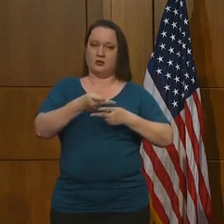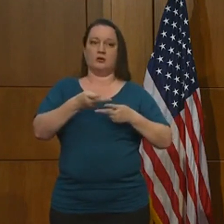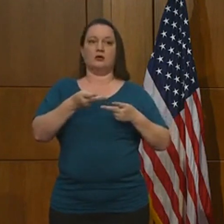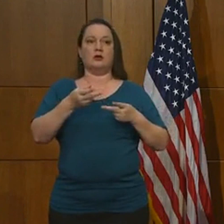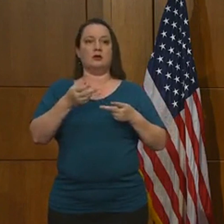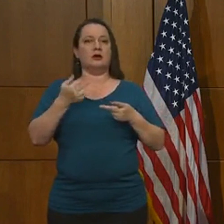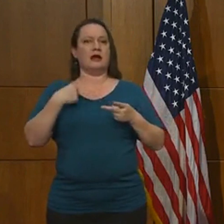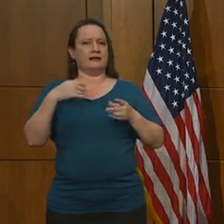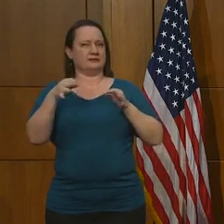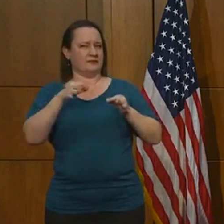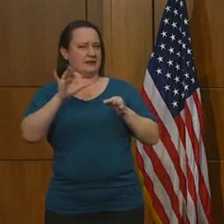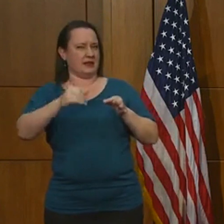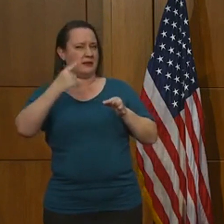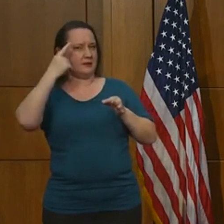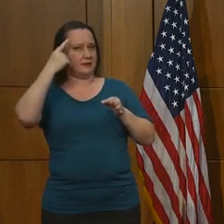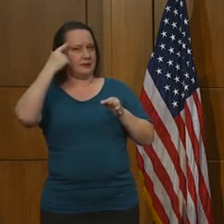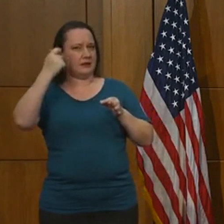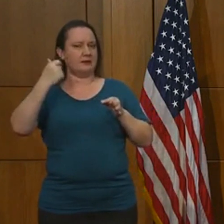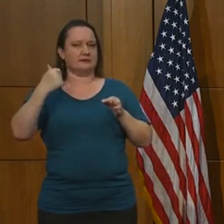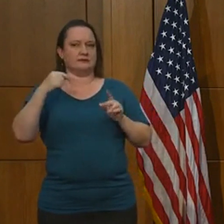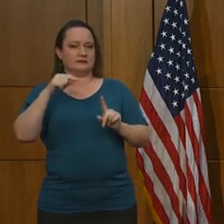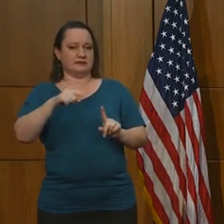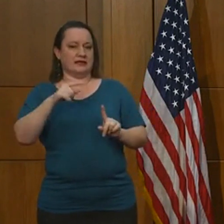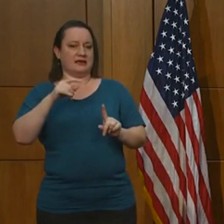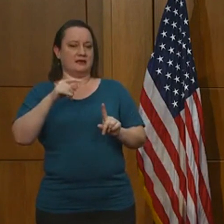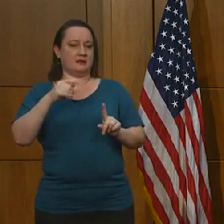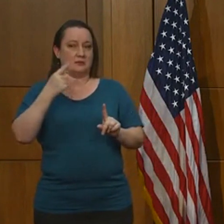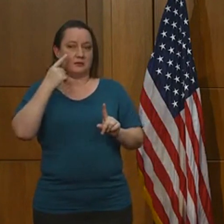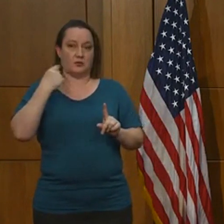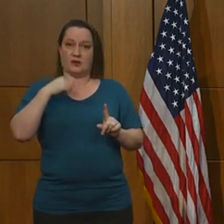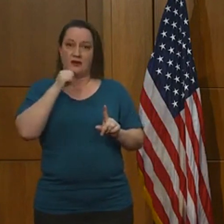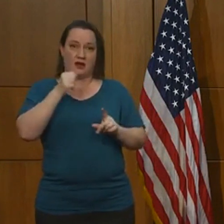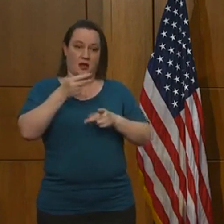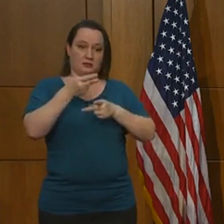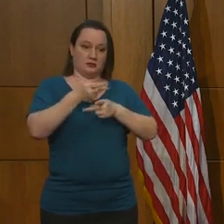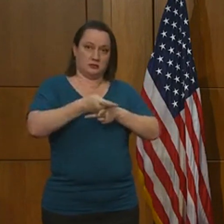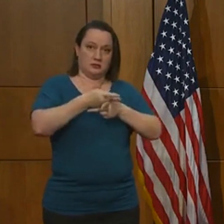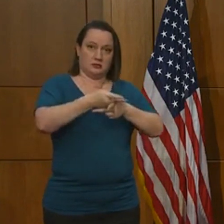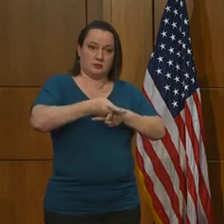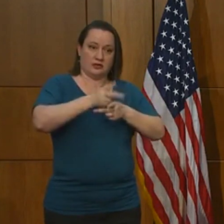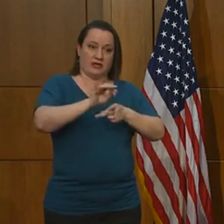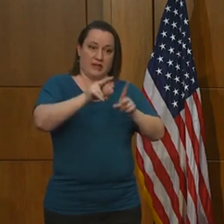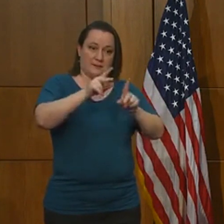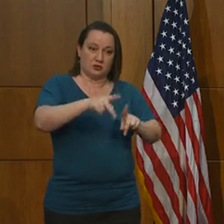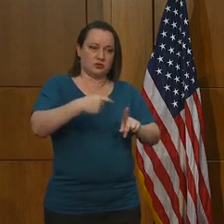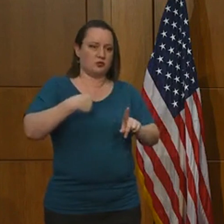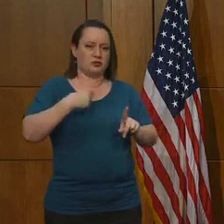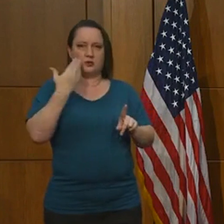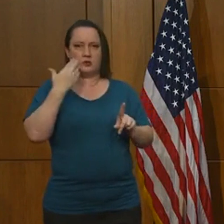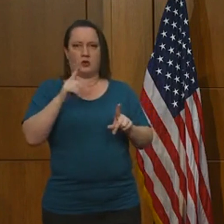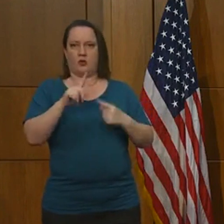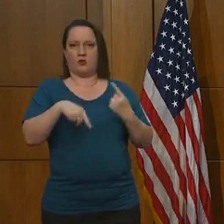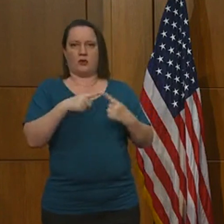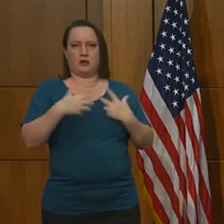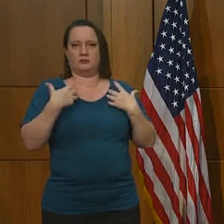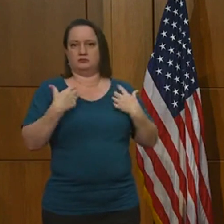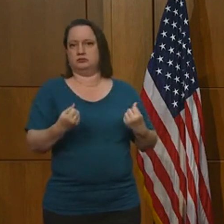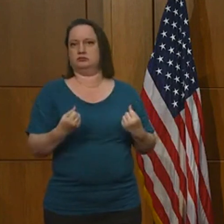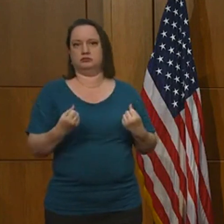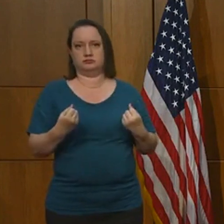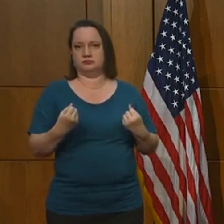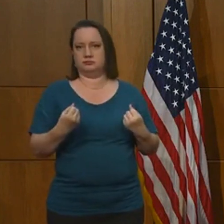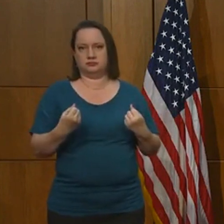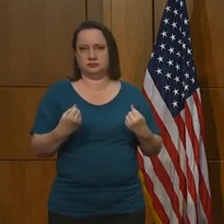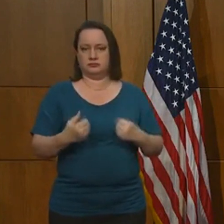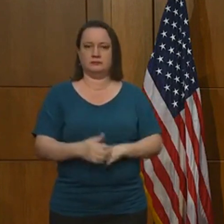we wouldn't necessarily therefore know about their recovery or not, because we're not taking care of them. As